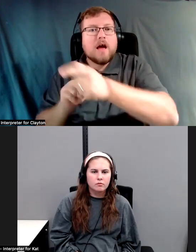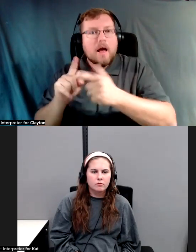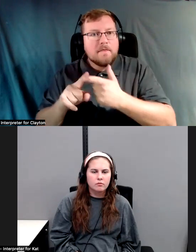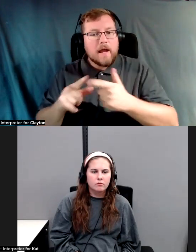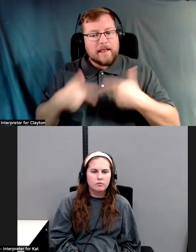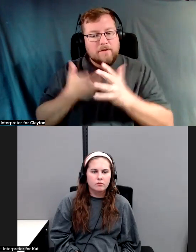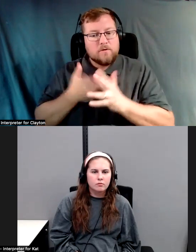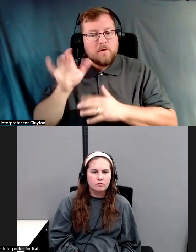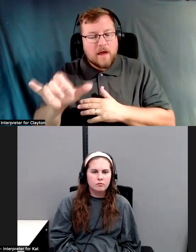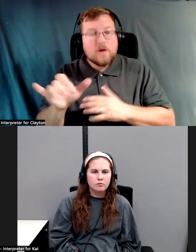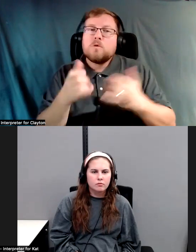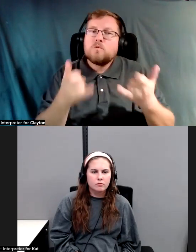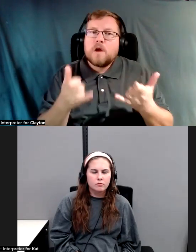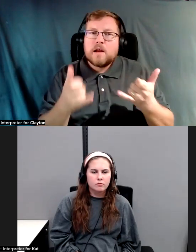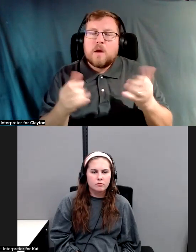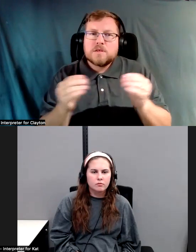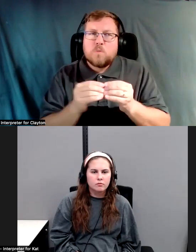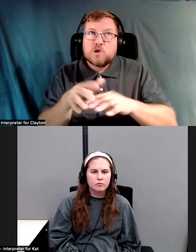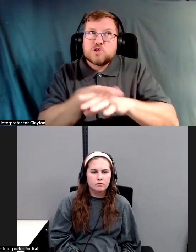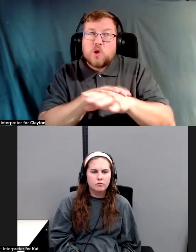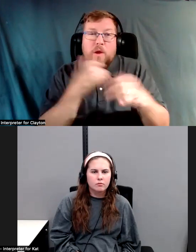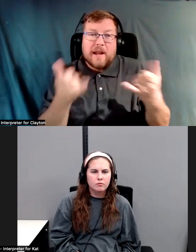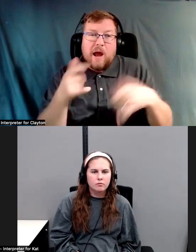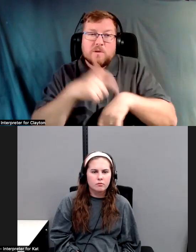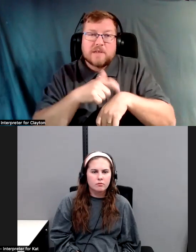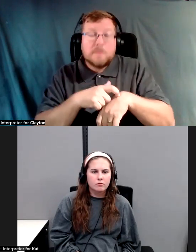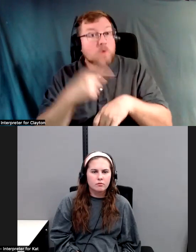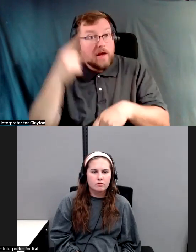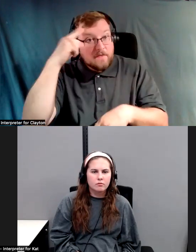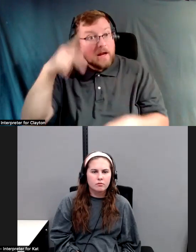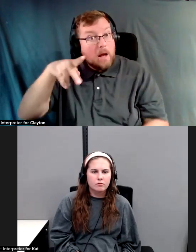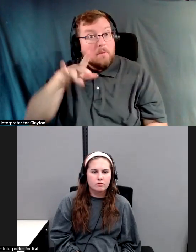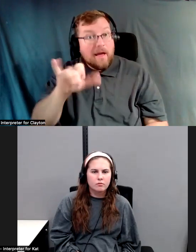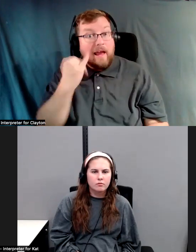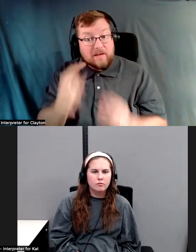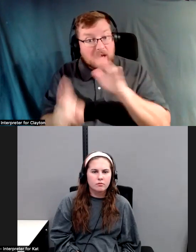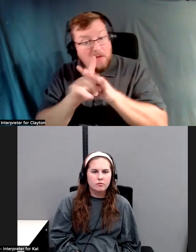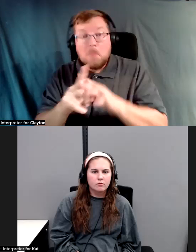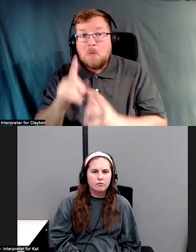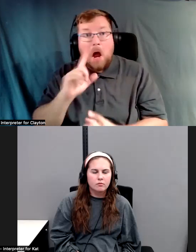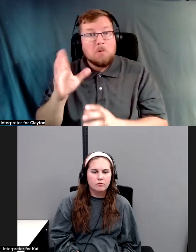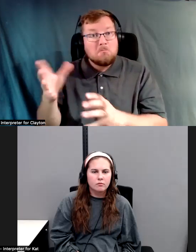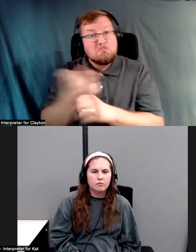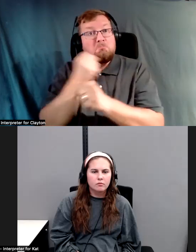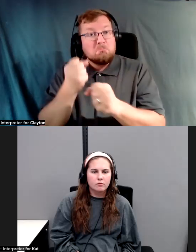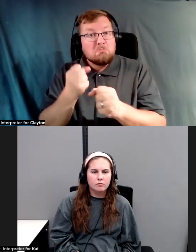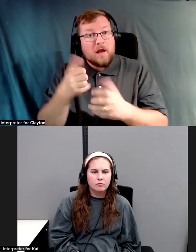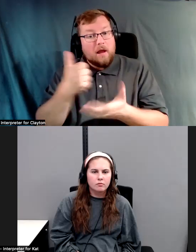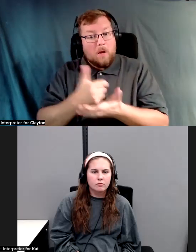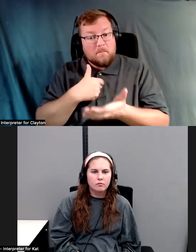right now for us in the industry. So, maybe a play right now would be something that would be fun and keep my creative side going.